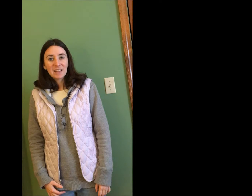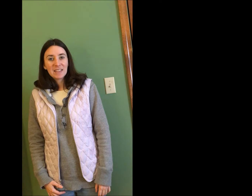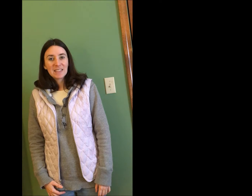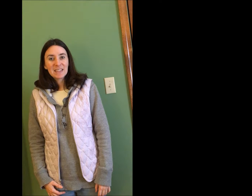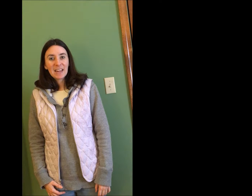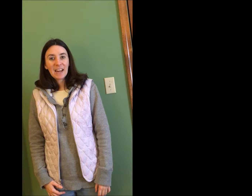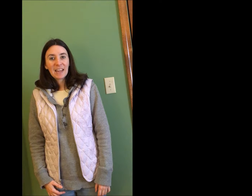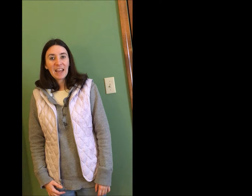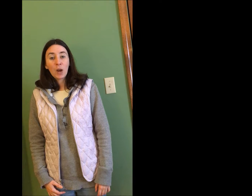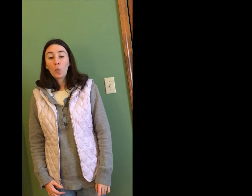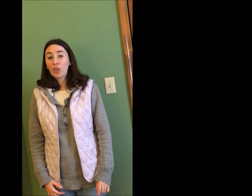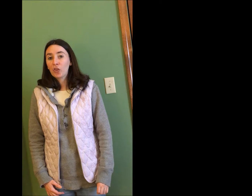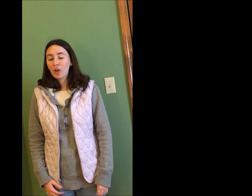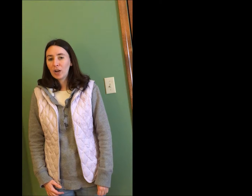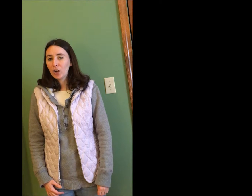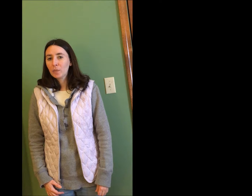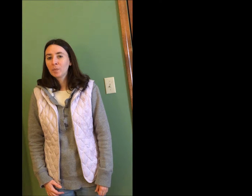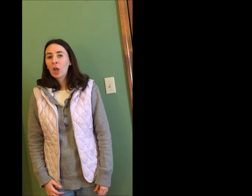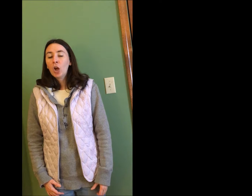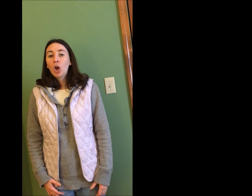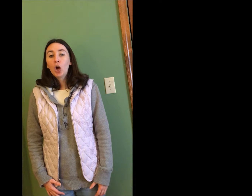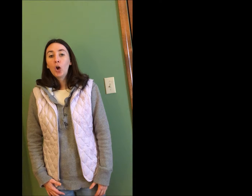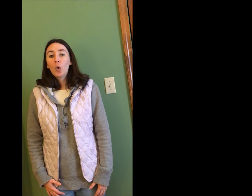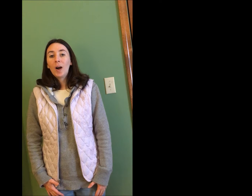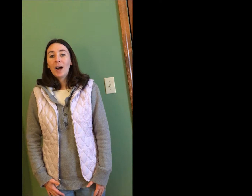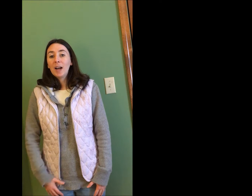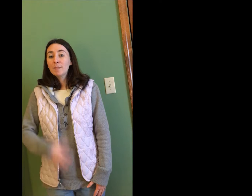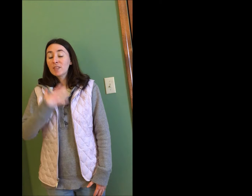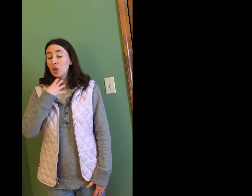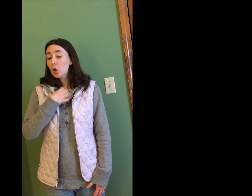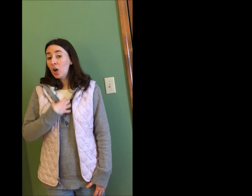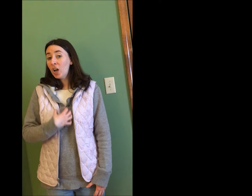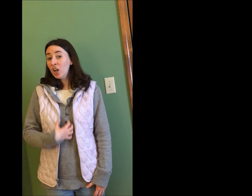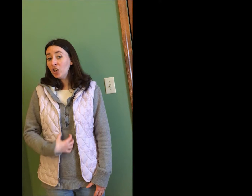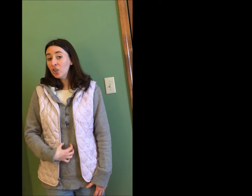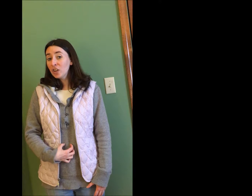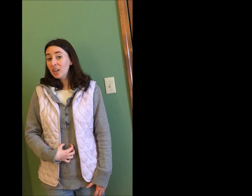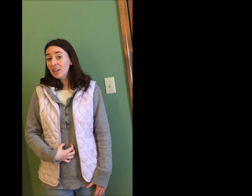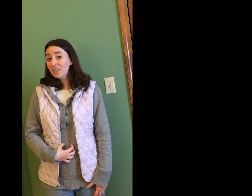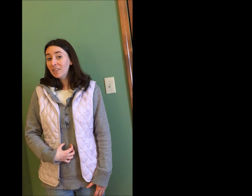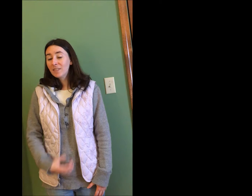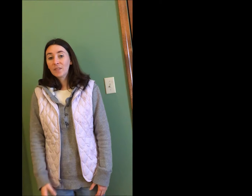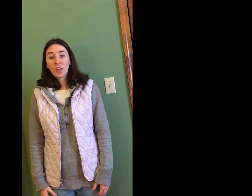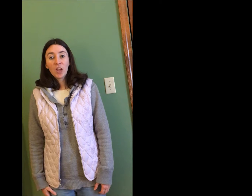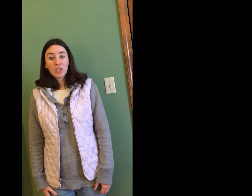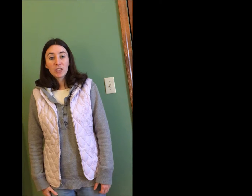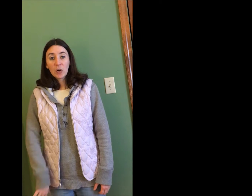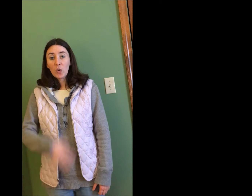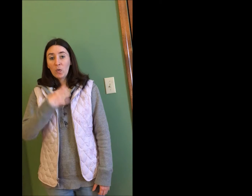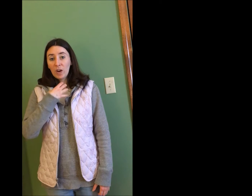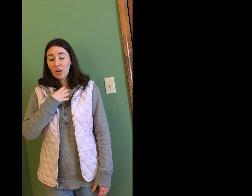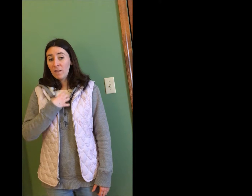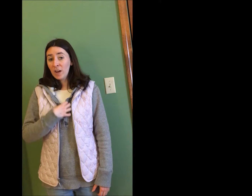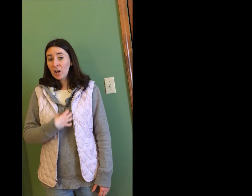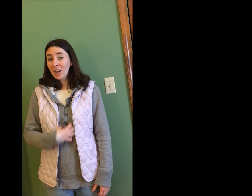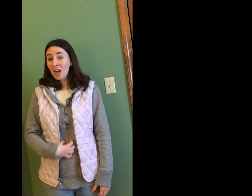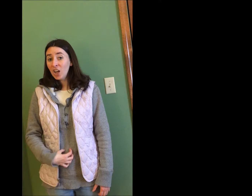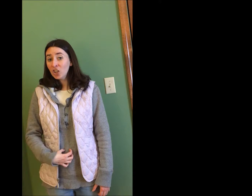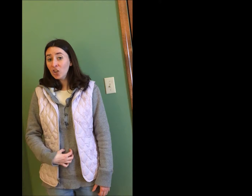Let's sing it again with cracker. Oh, I'm so hungry. So very, very